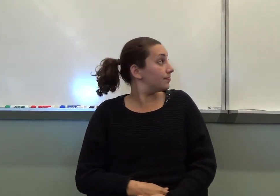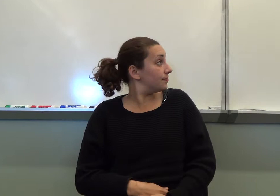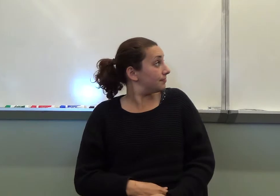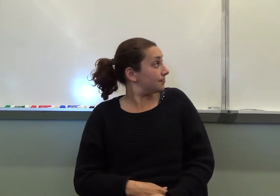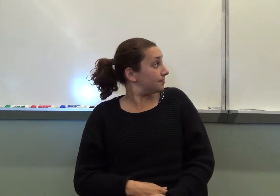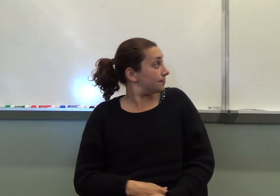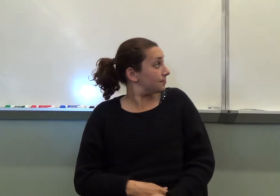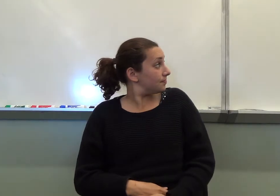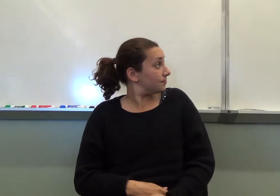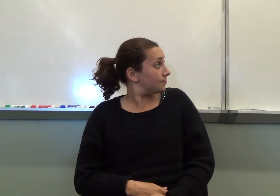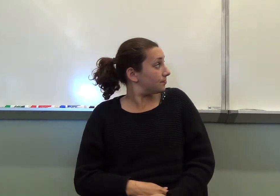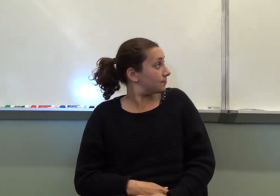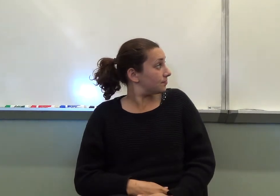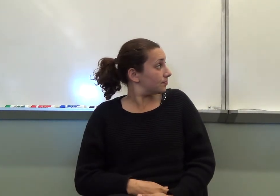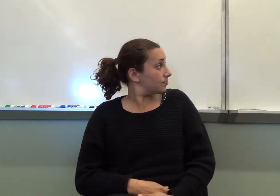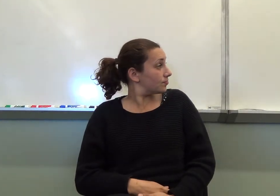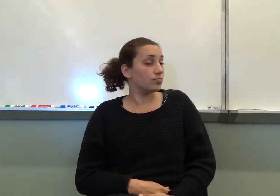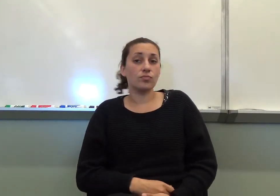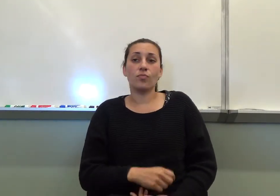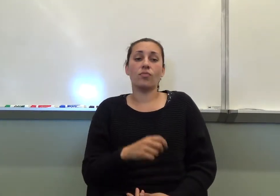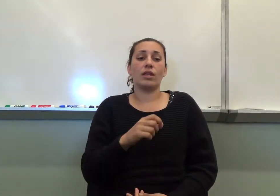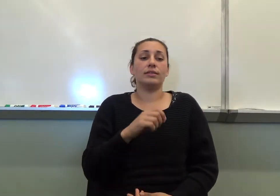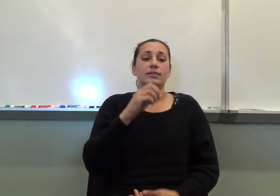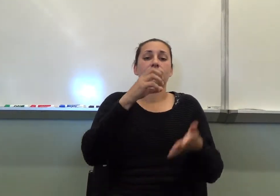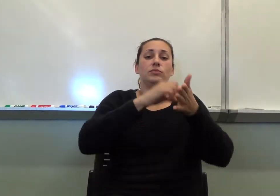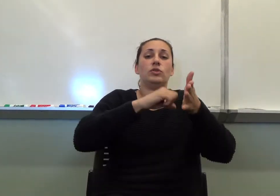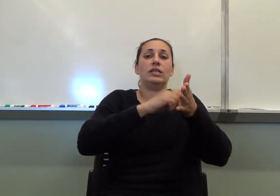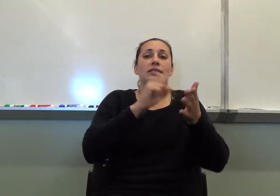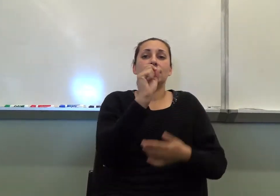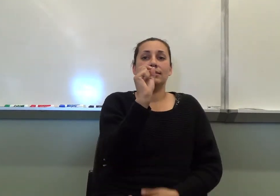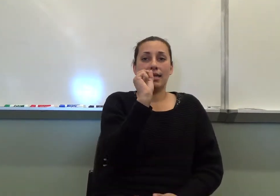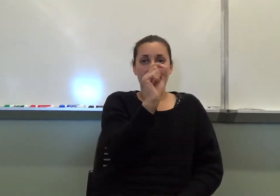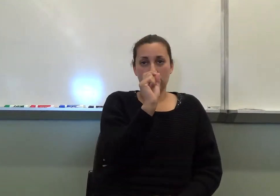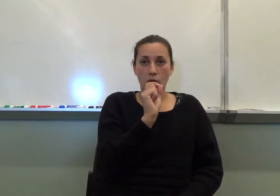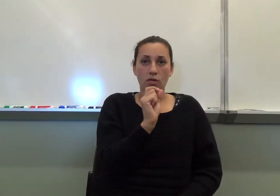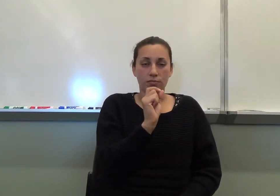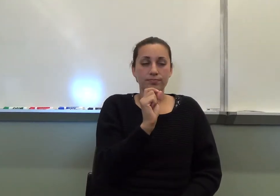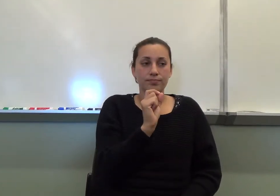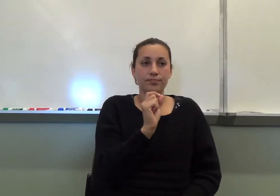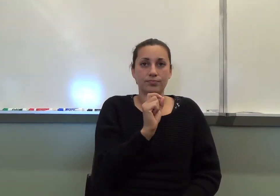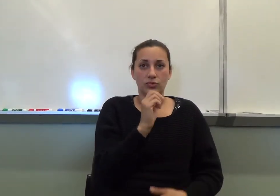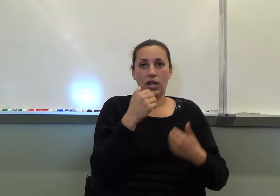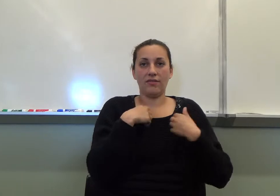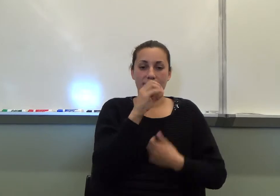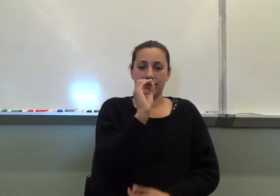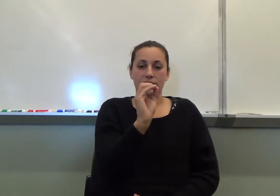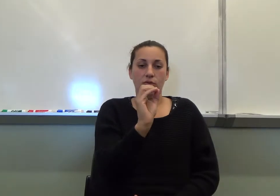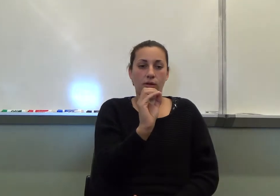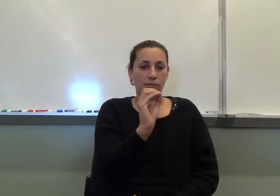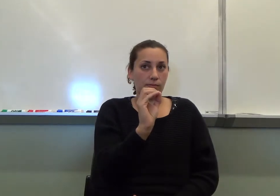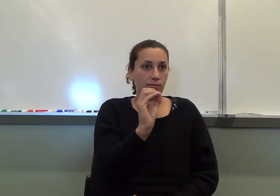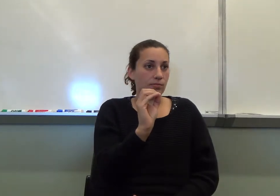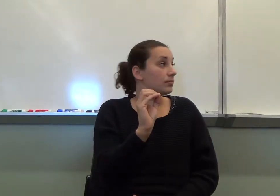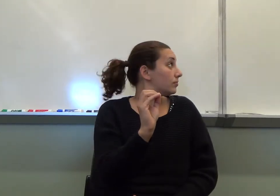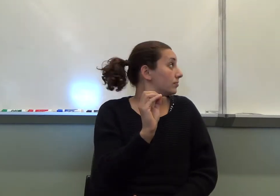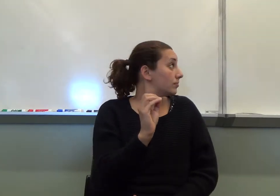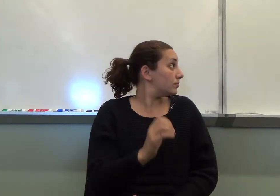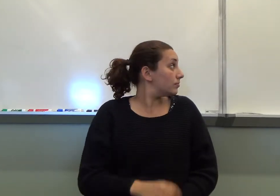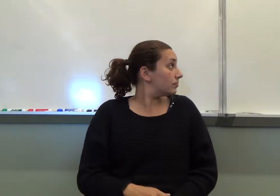This is a decimal subtraction, so you can put a 0 there. And of course, you have to borrow to get that thing to work. So you go